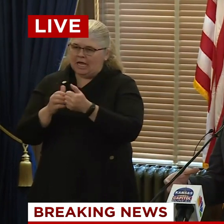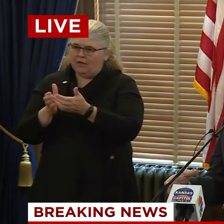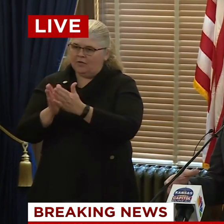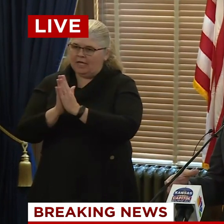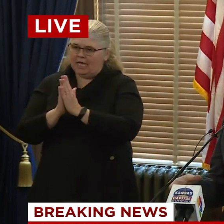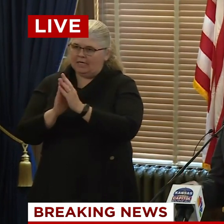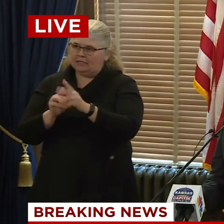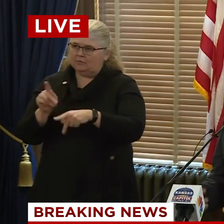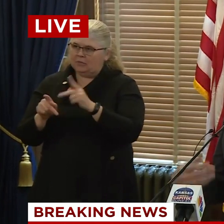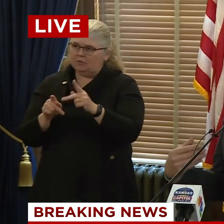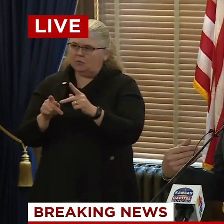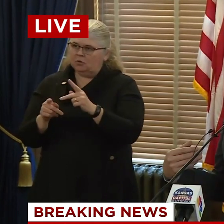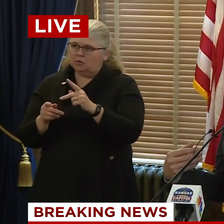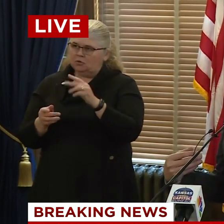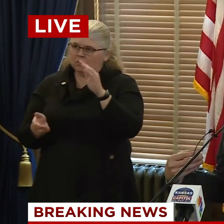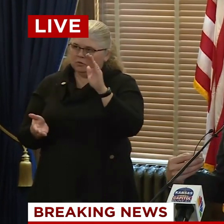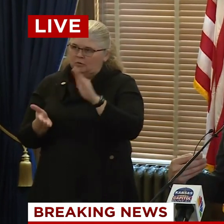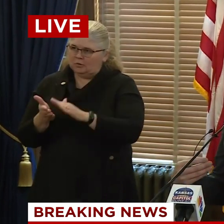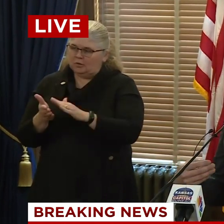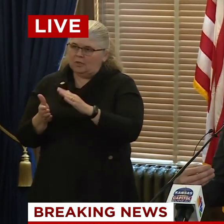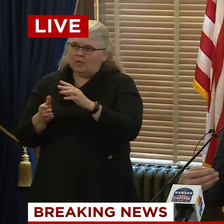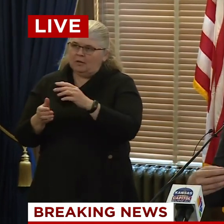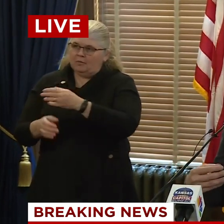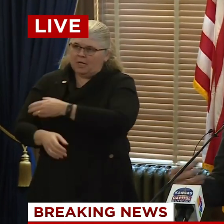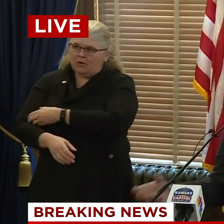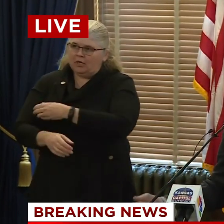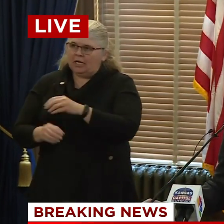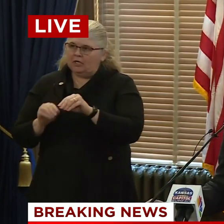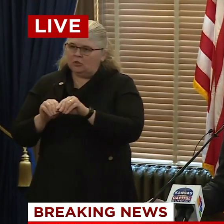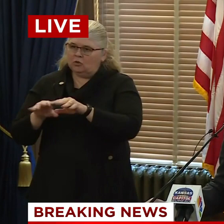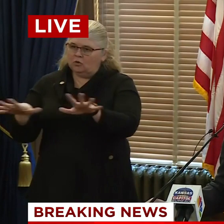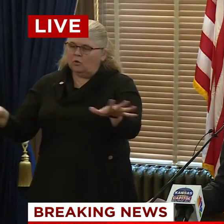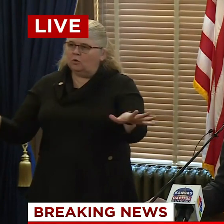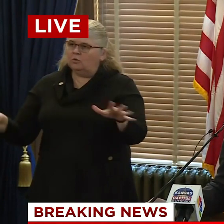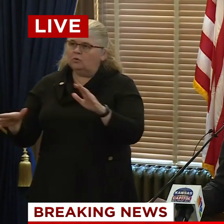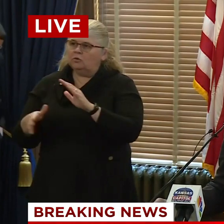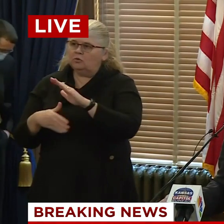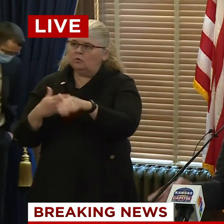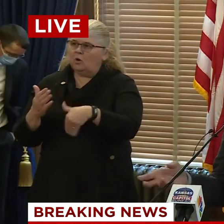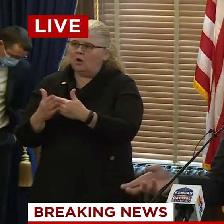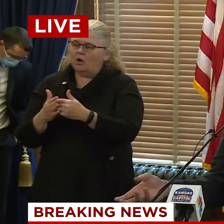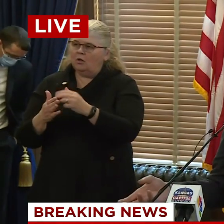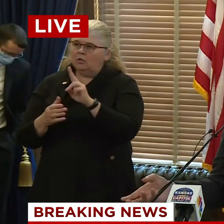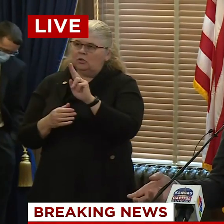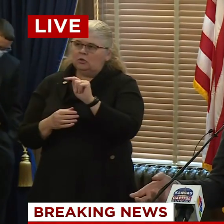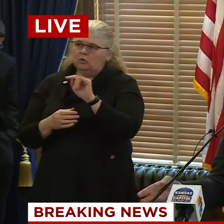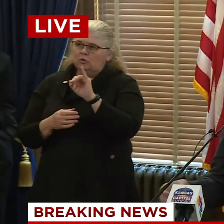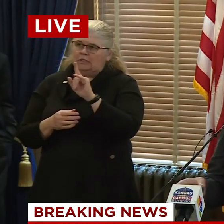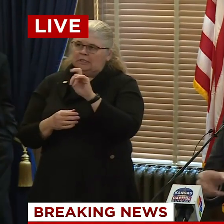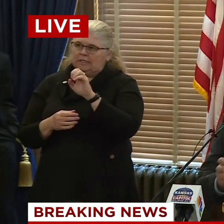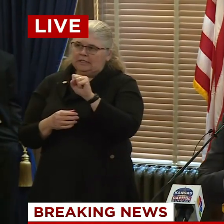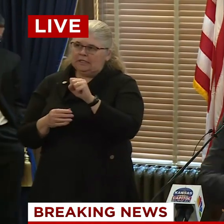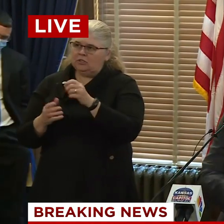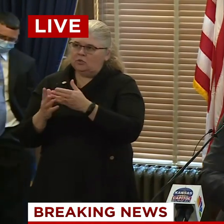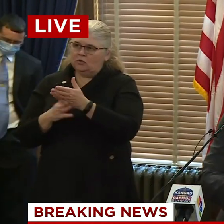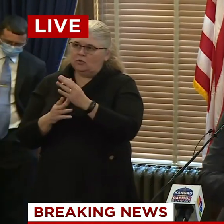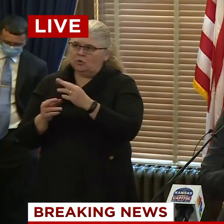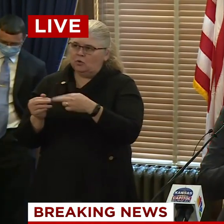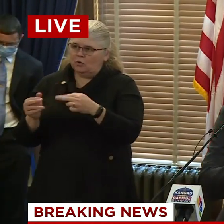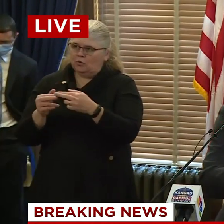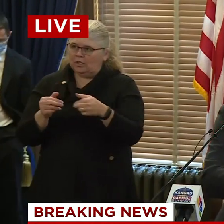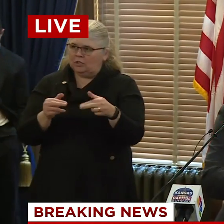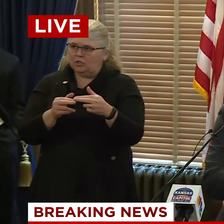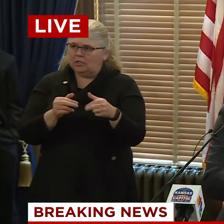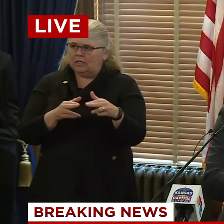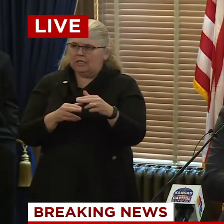to curtail the power. That typically goes out, as I said, to all the utilities throughout the region. So this, like I said, this is not an Evergy issue,